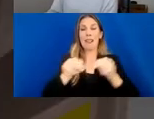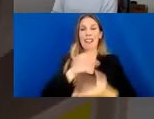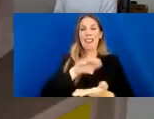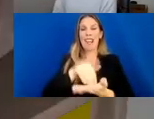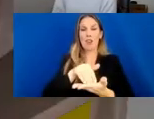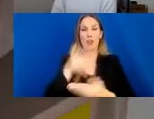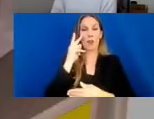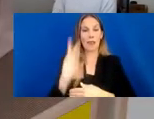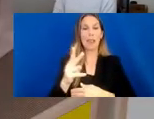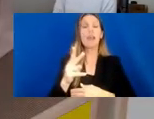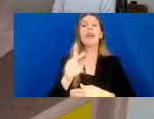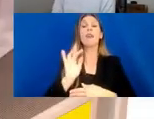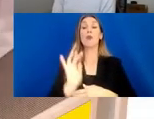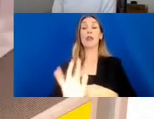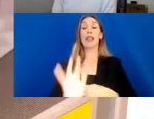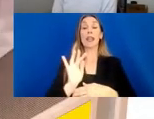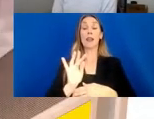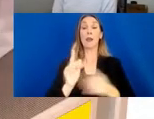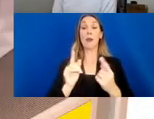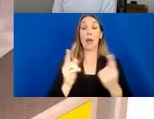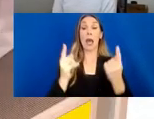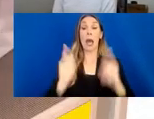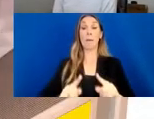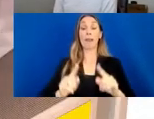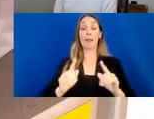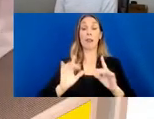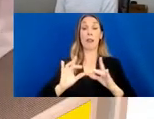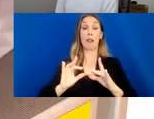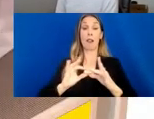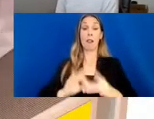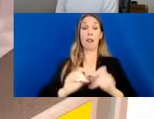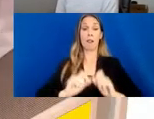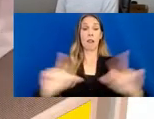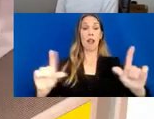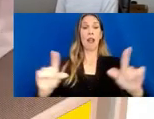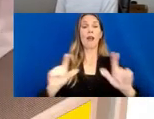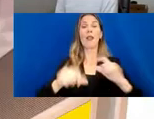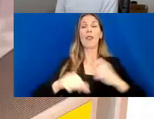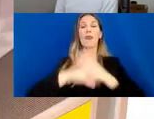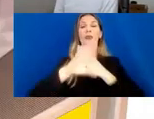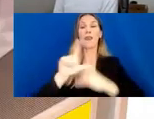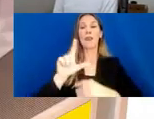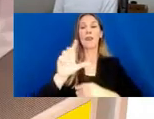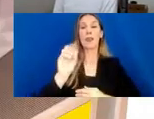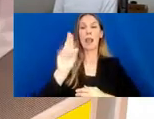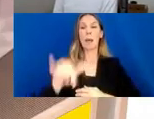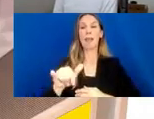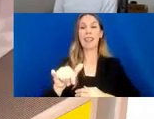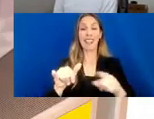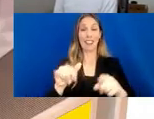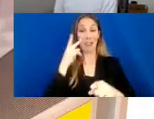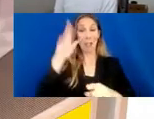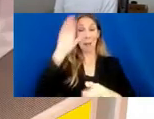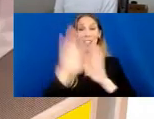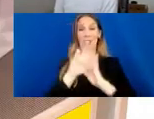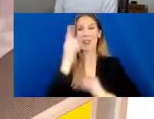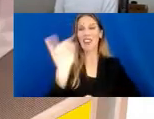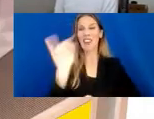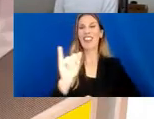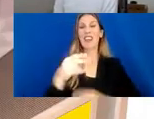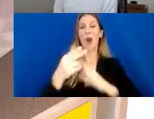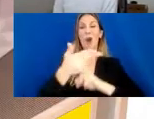enter into our virtual lobby. The lobby looks like a hotel lobby, and there's opportunities